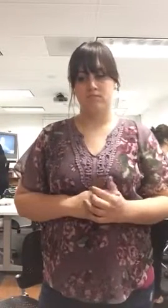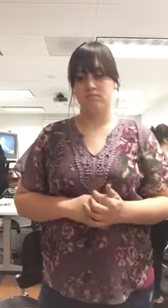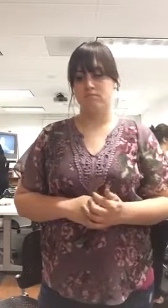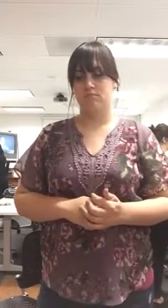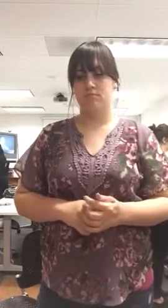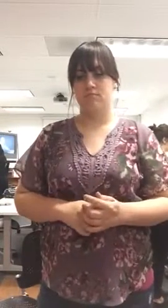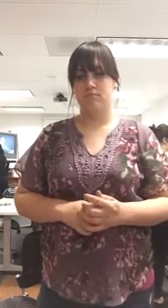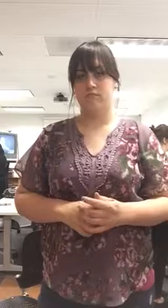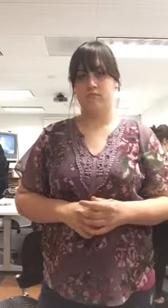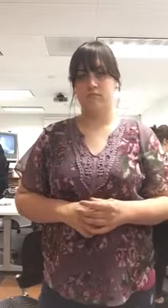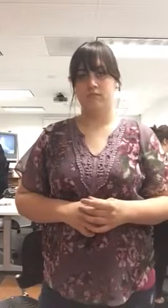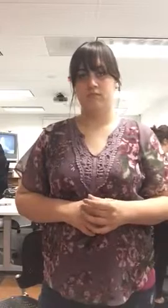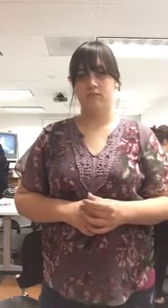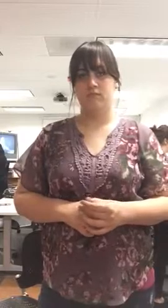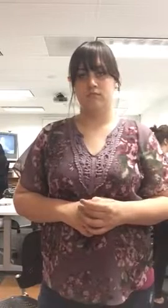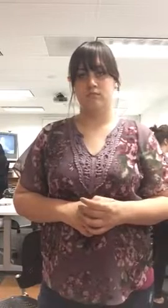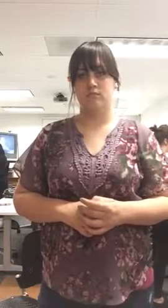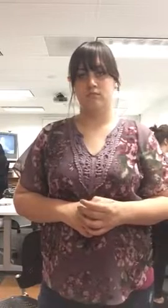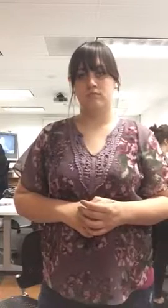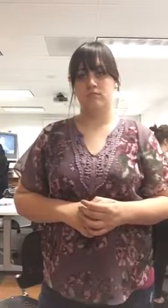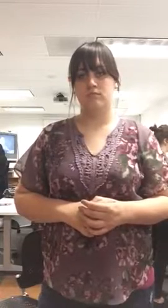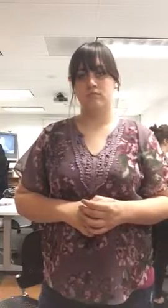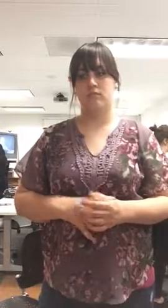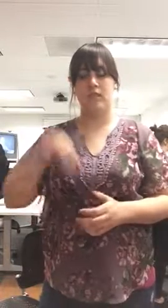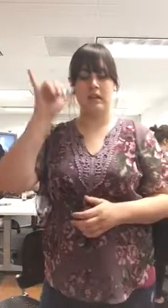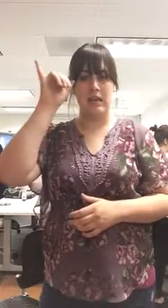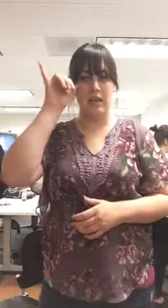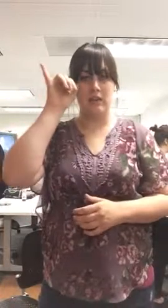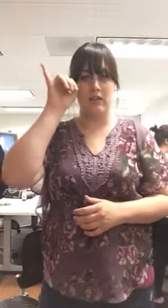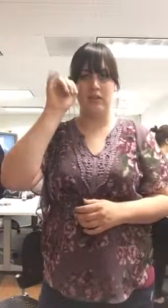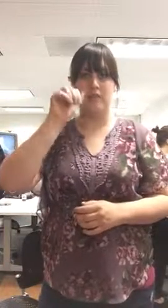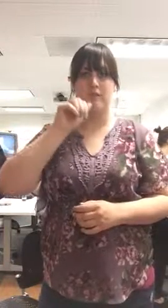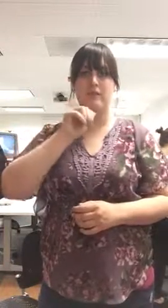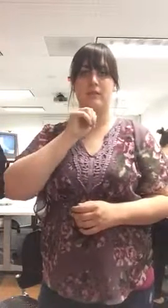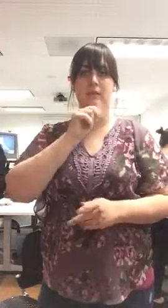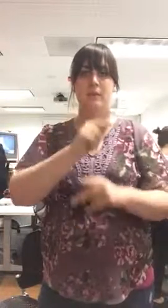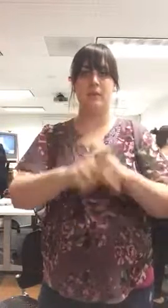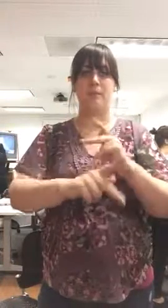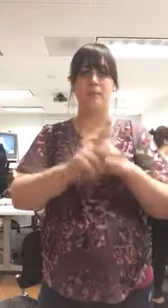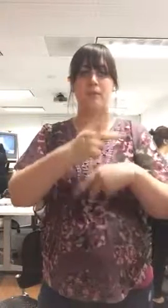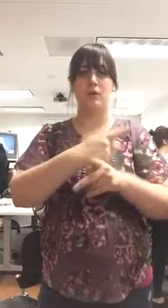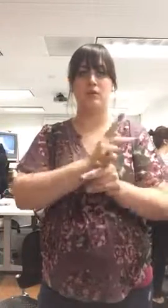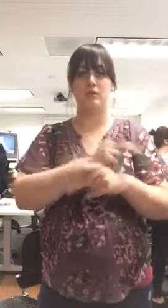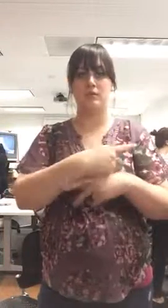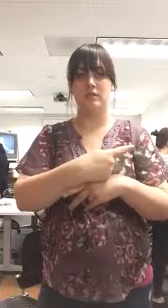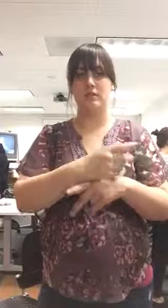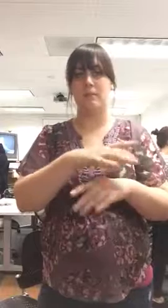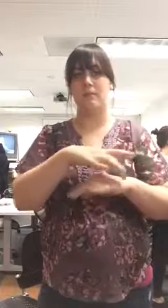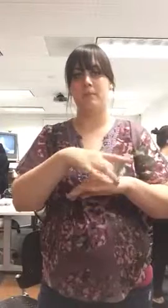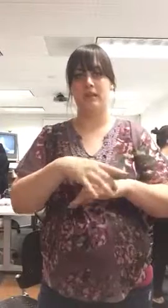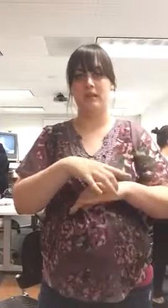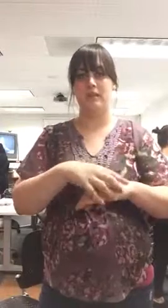There again, depends. The cattle, where they were milk producing or whether you produced them for meat. Most cattle at this time were used